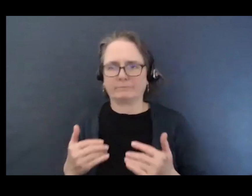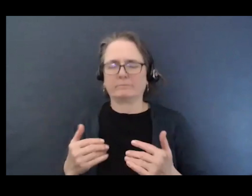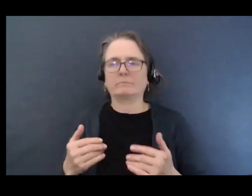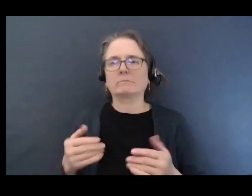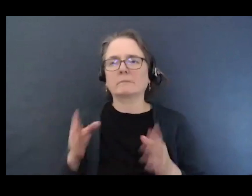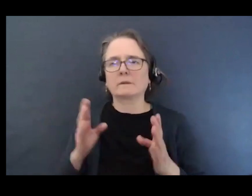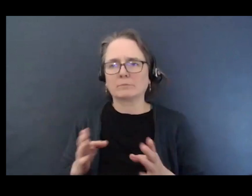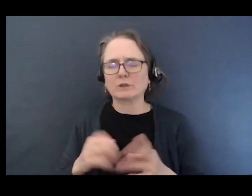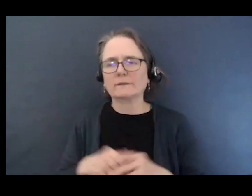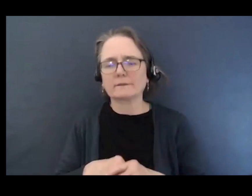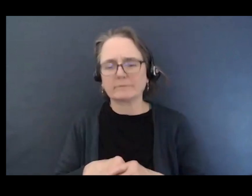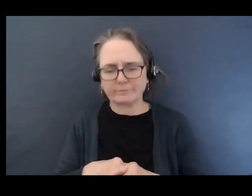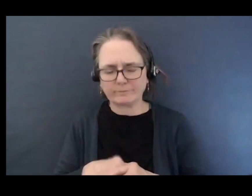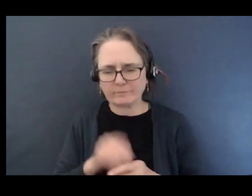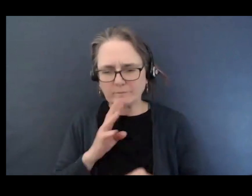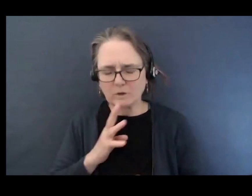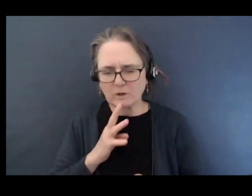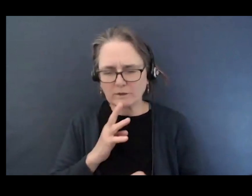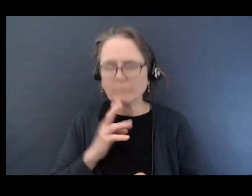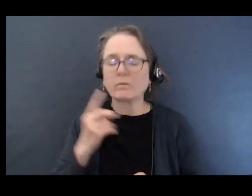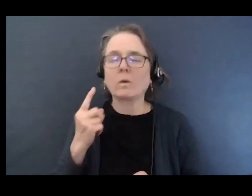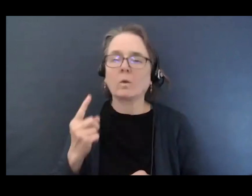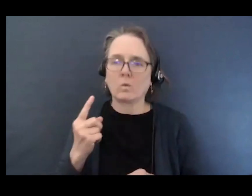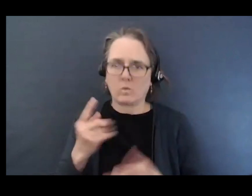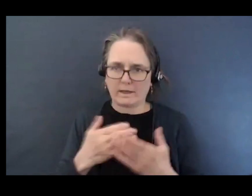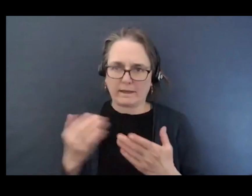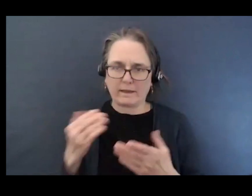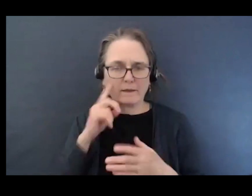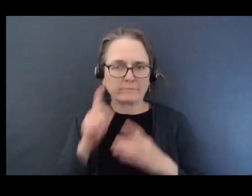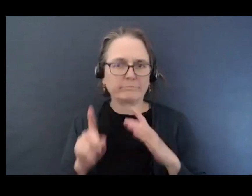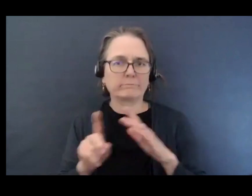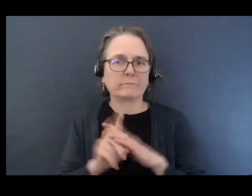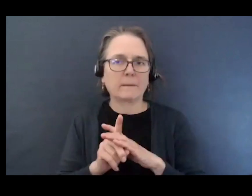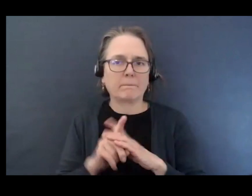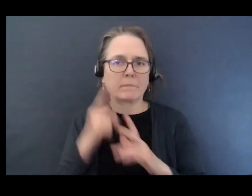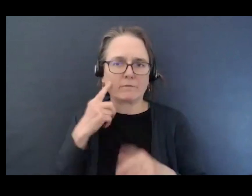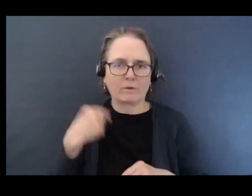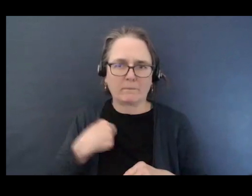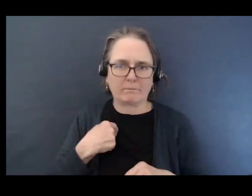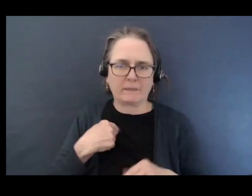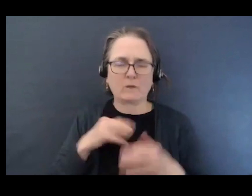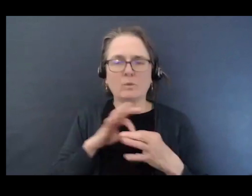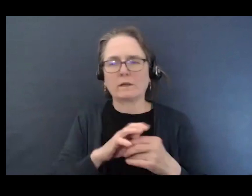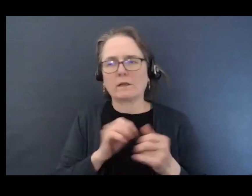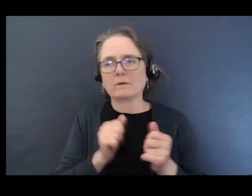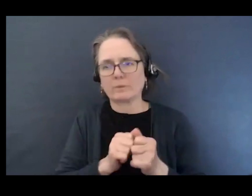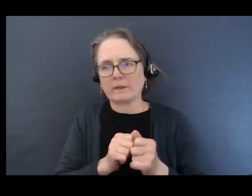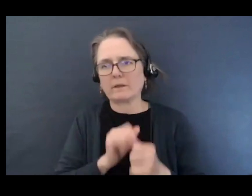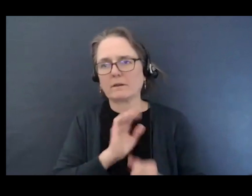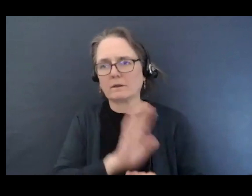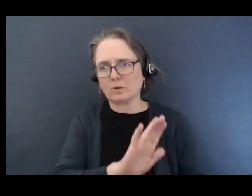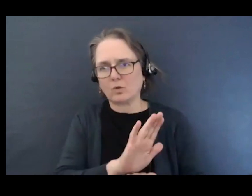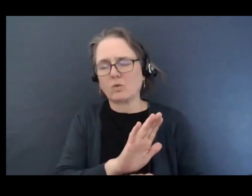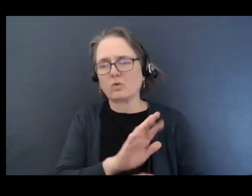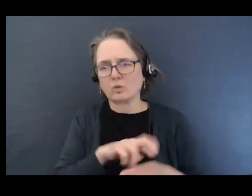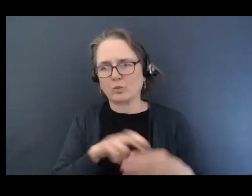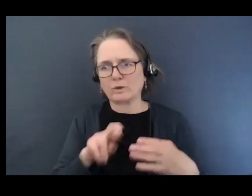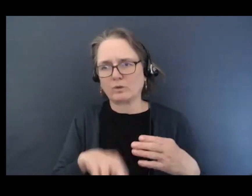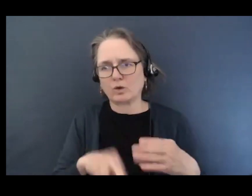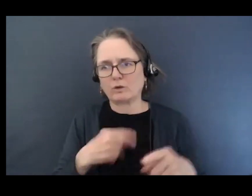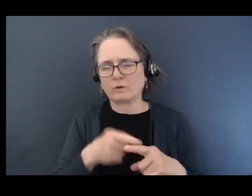was noodling on this as well, and it's a really good question, Elizabeth, but one thing that came up to me in seeing your results, Taylor, was just